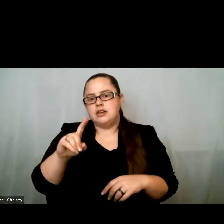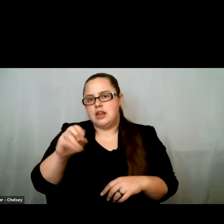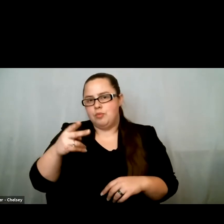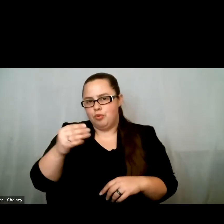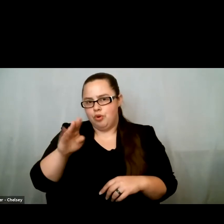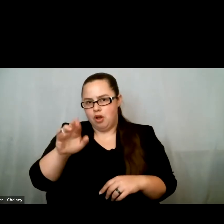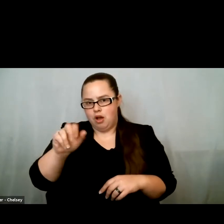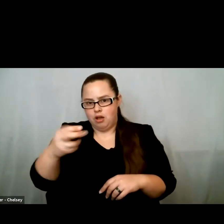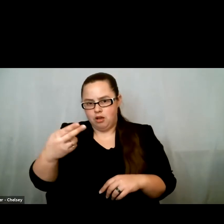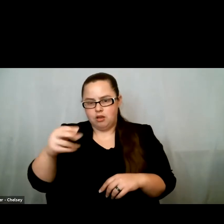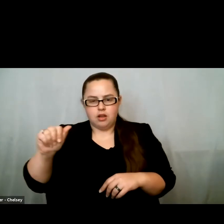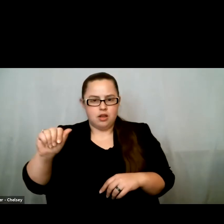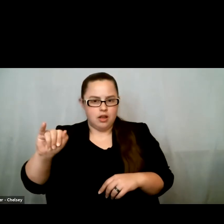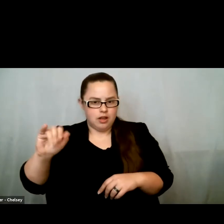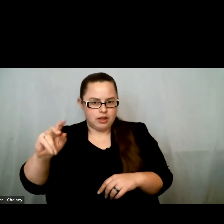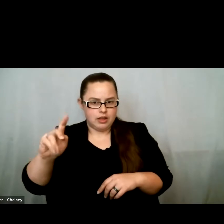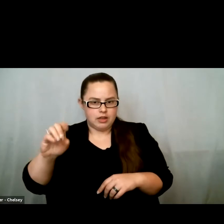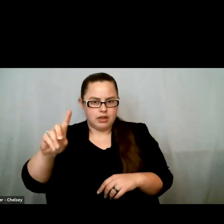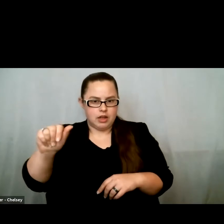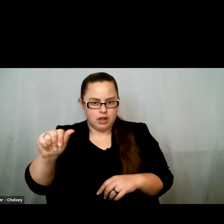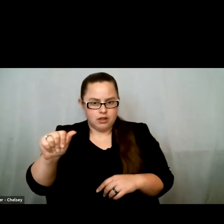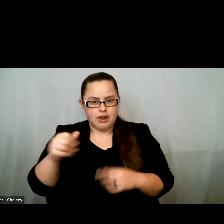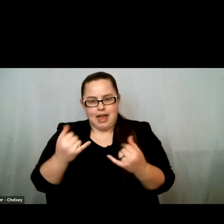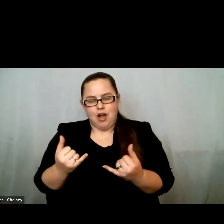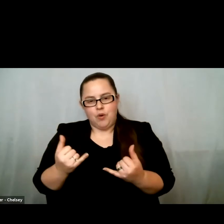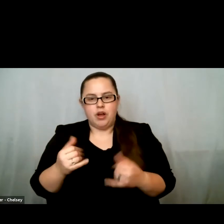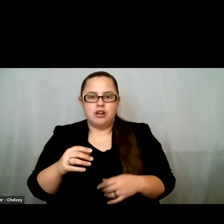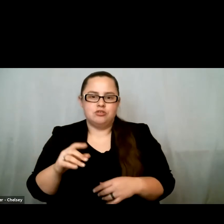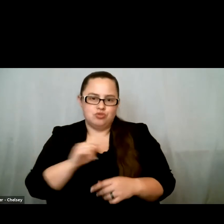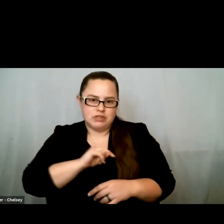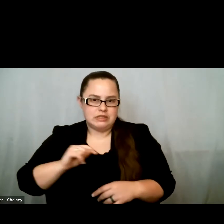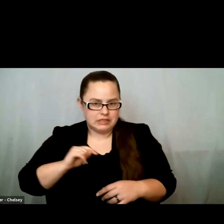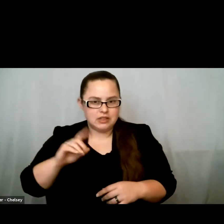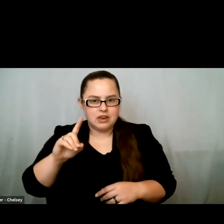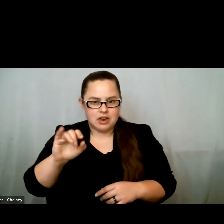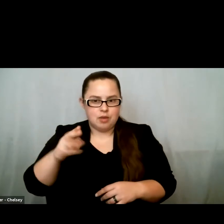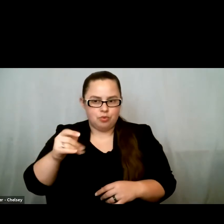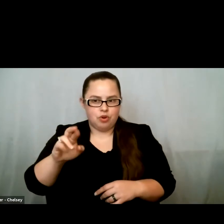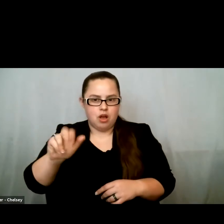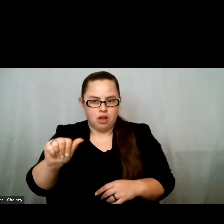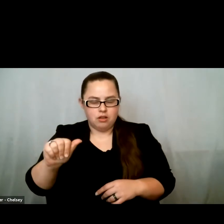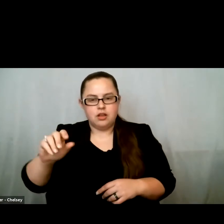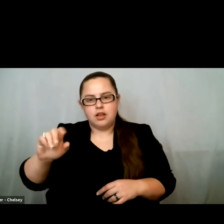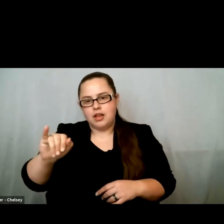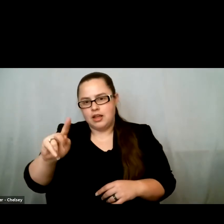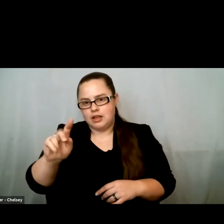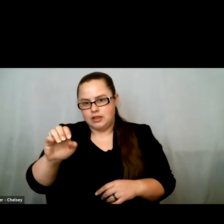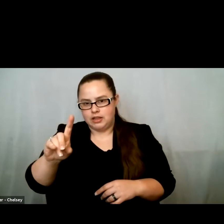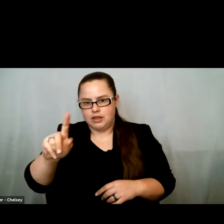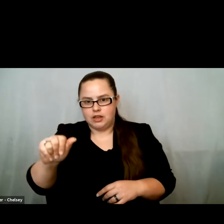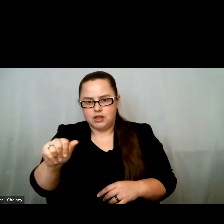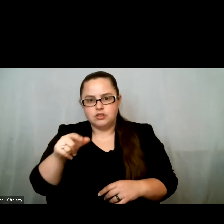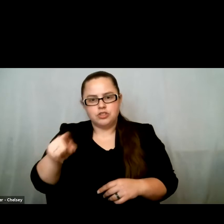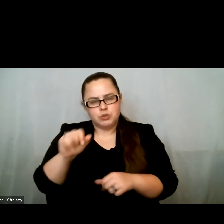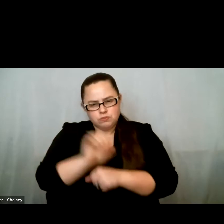Akeda, she worked tirelessly to get the state to allow our institutional researchers to